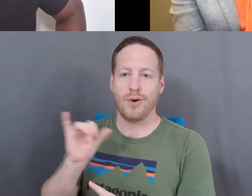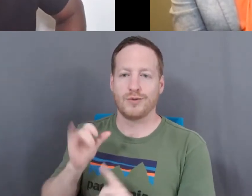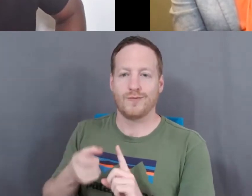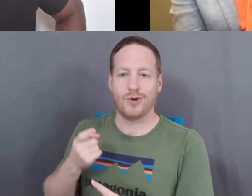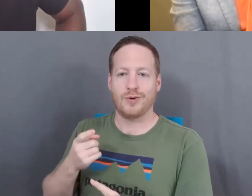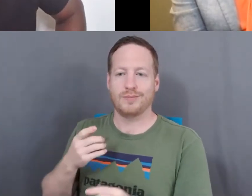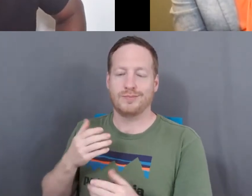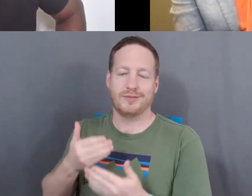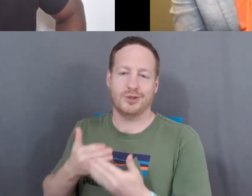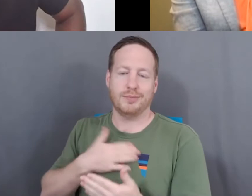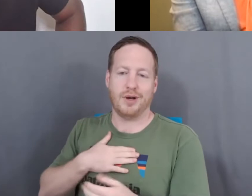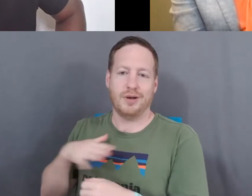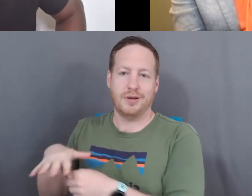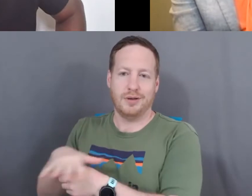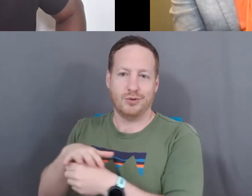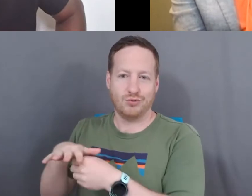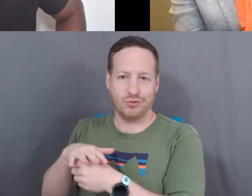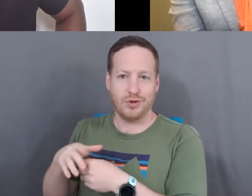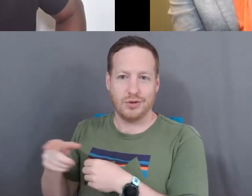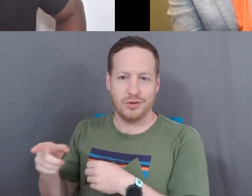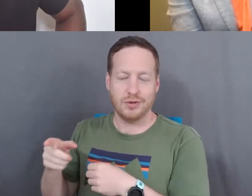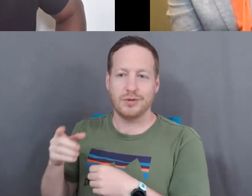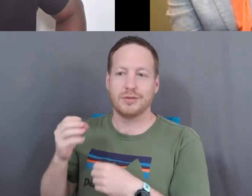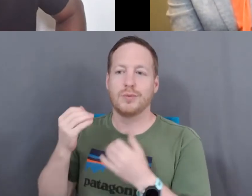chair. And that chair is also from my area.